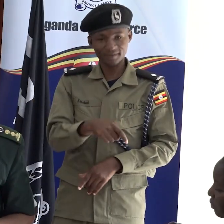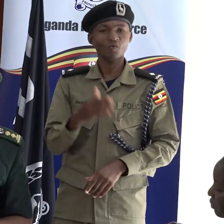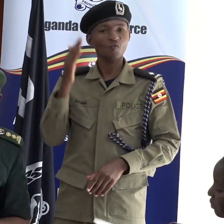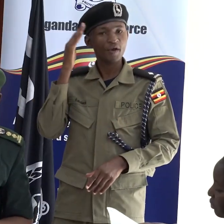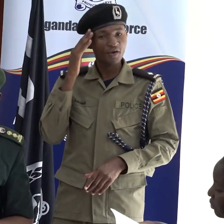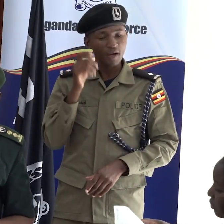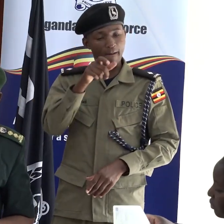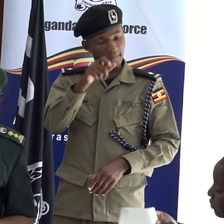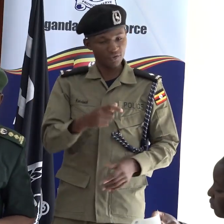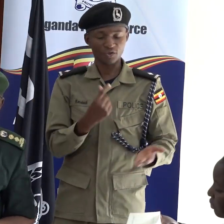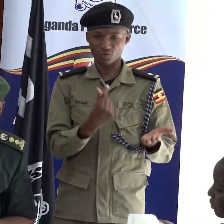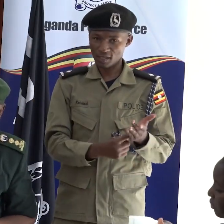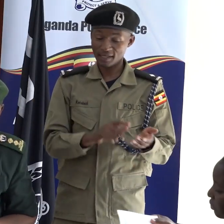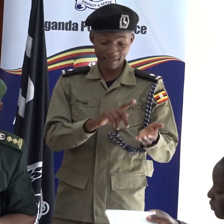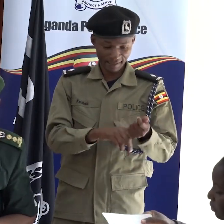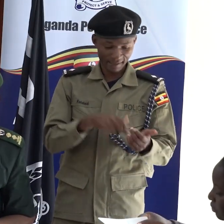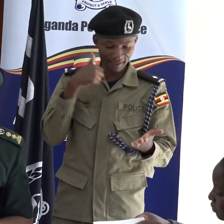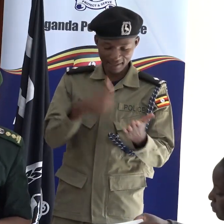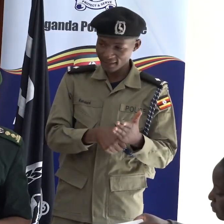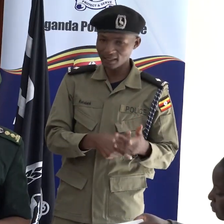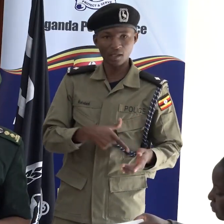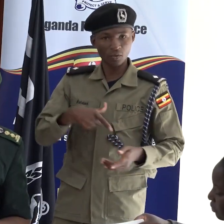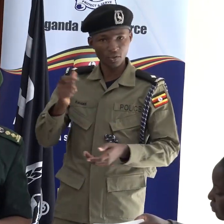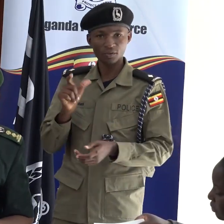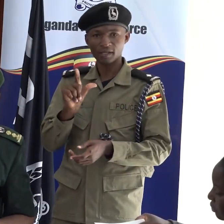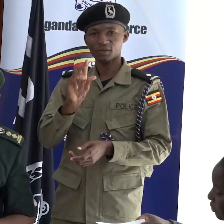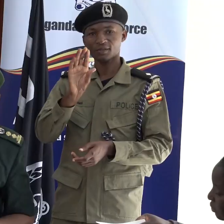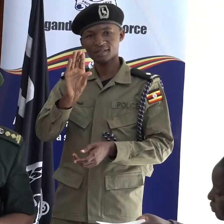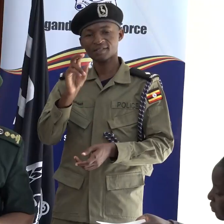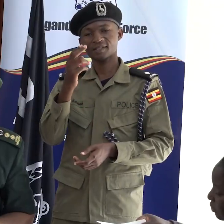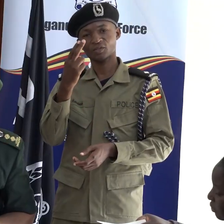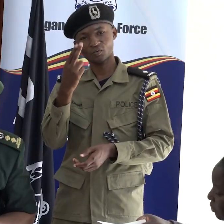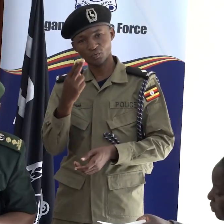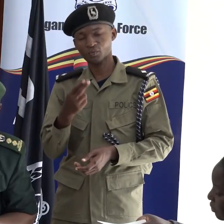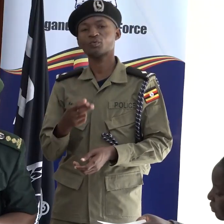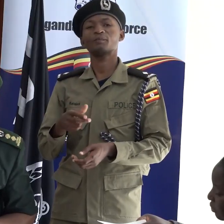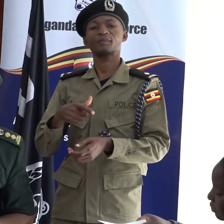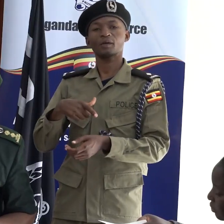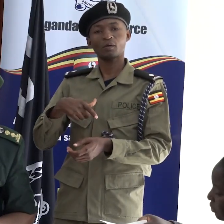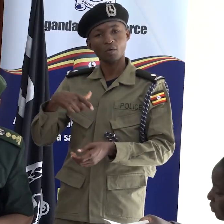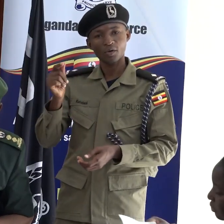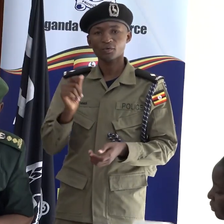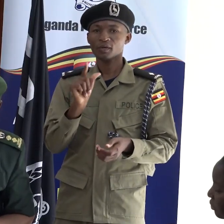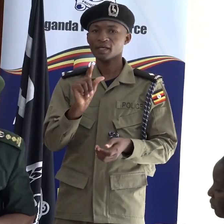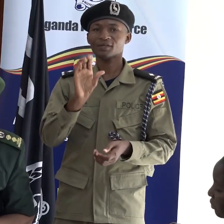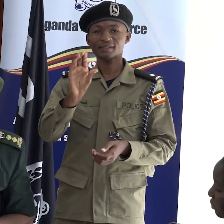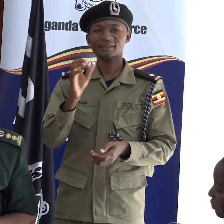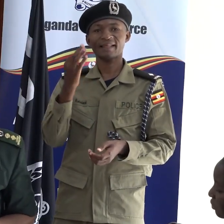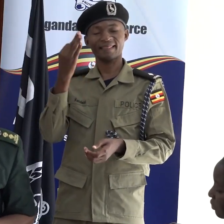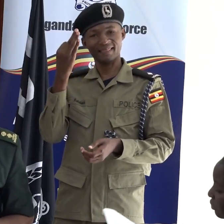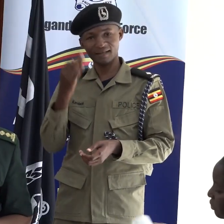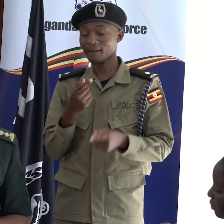Get that letter. Go to LC2, get the same endorsement, get the recommendation of LC3, but